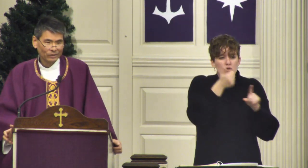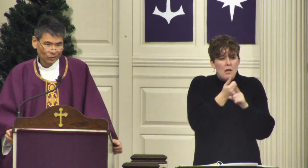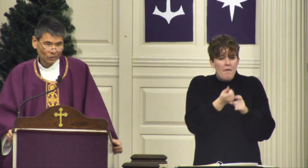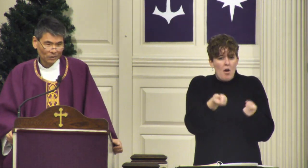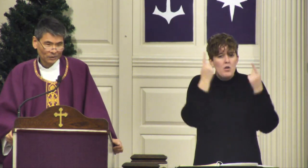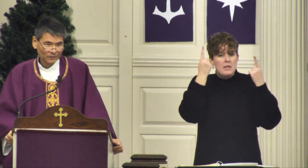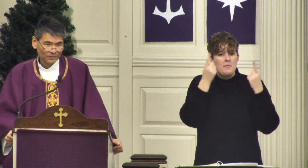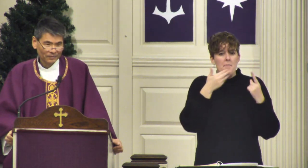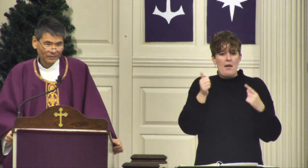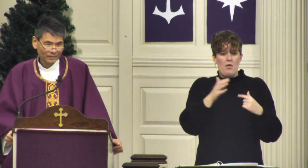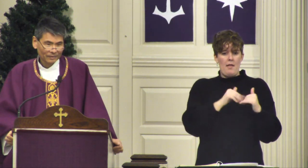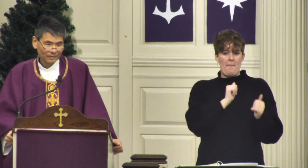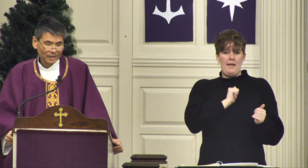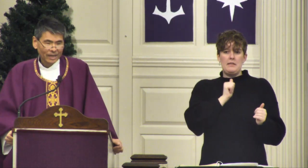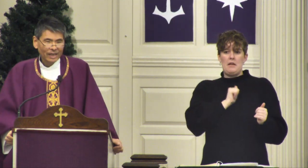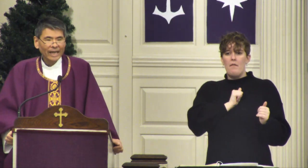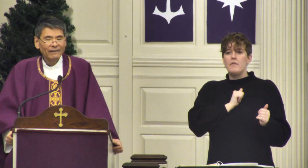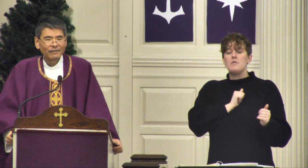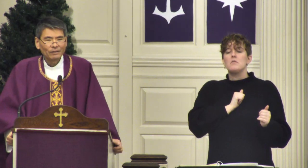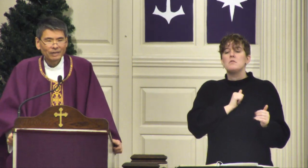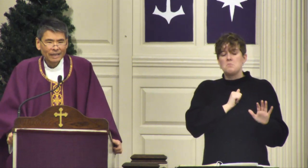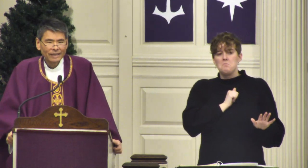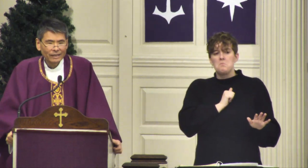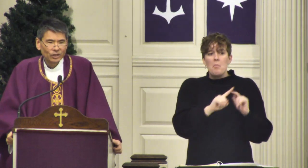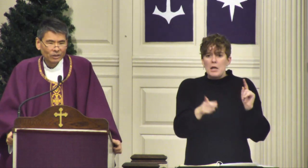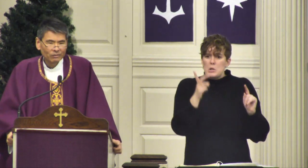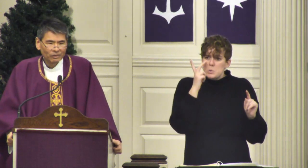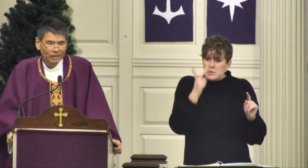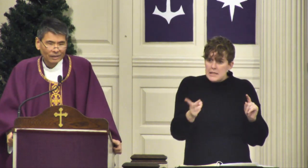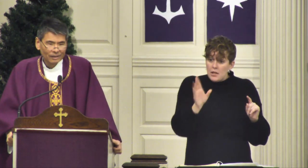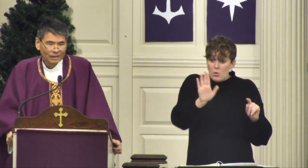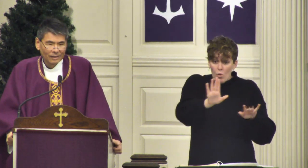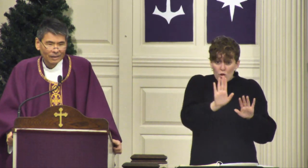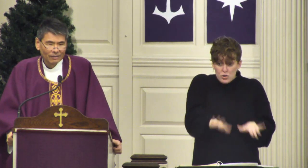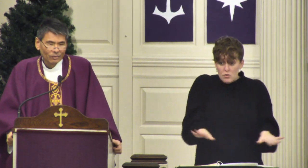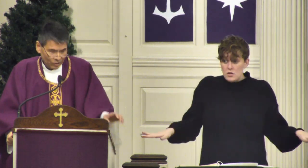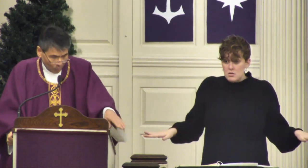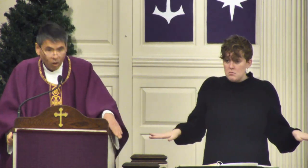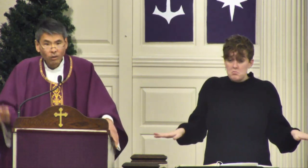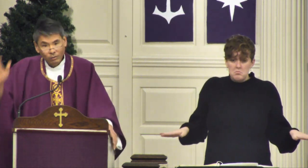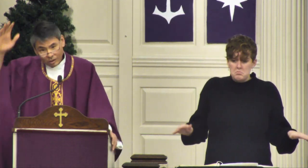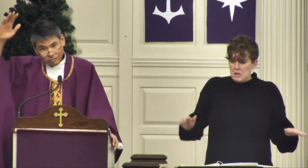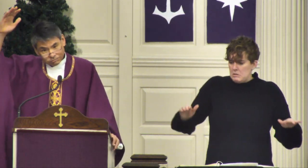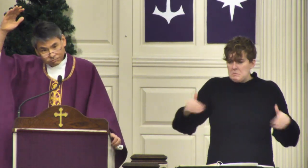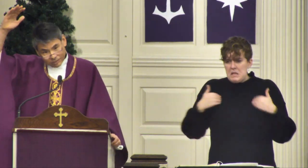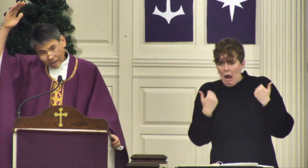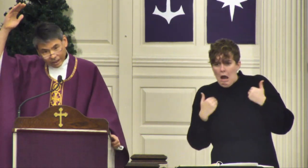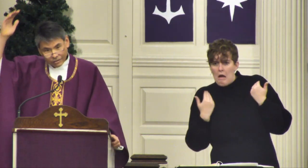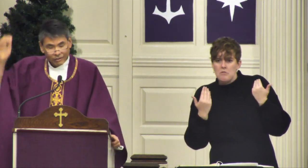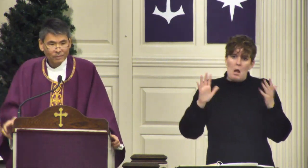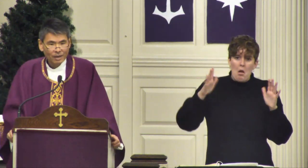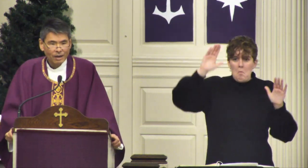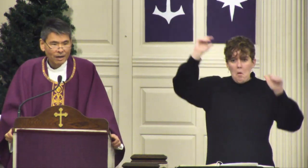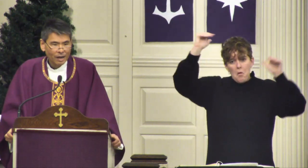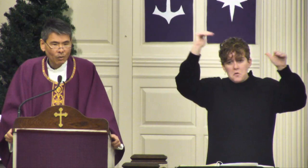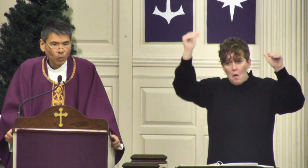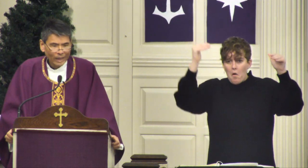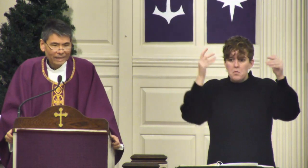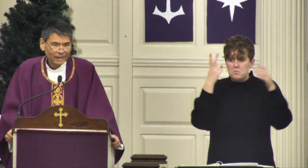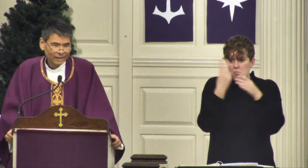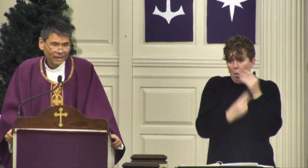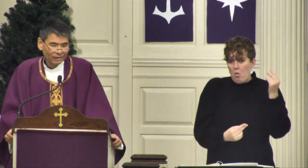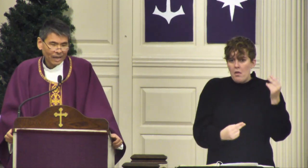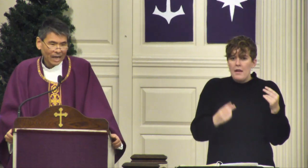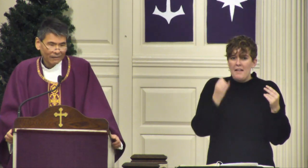do. If you see that your children, whether small or kind of grown up, are wasting